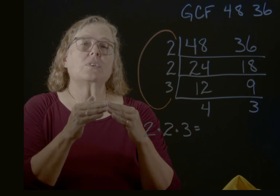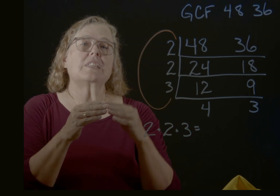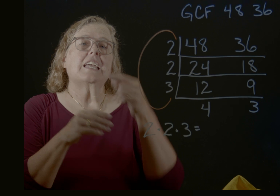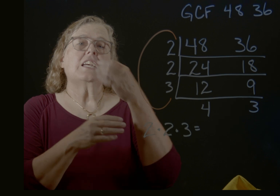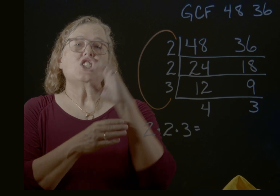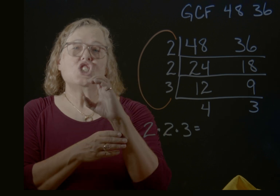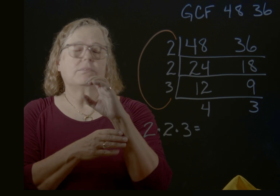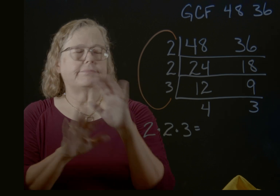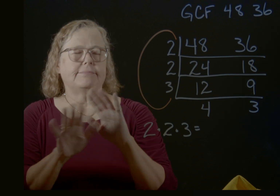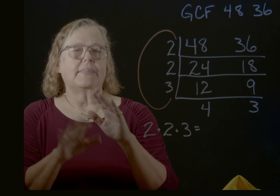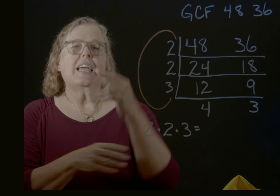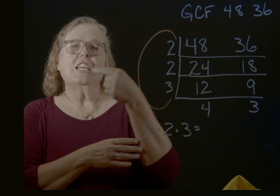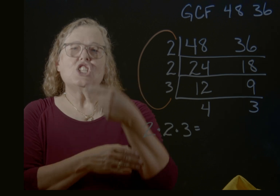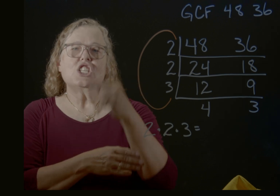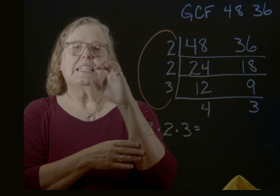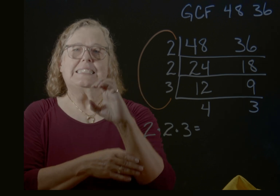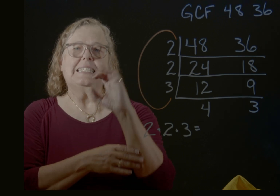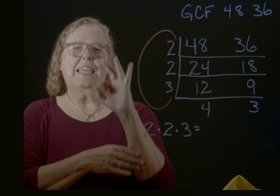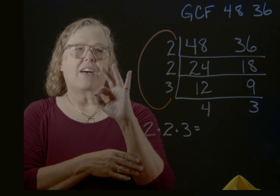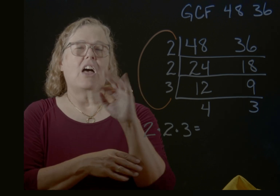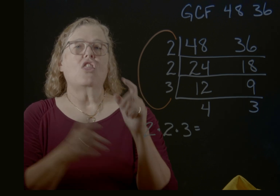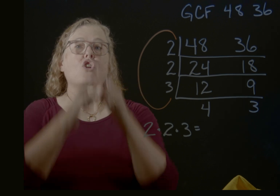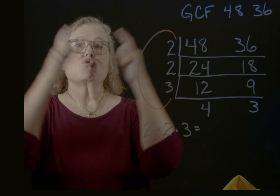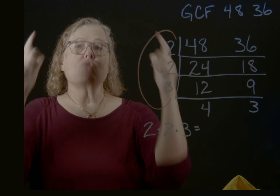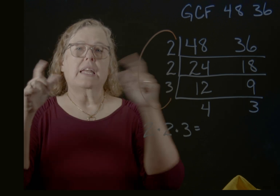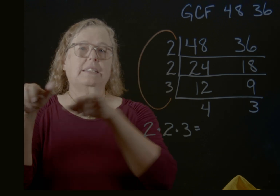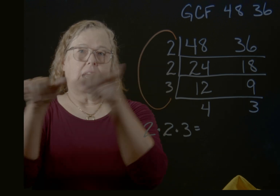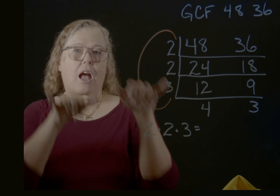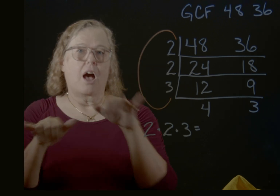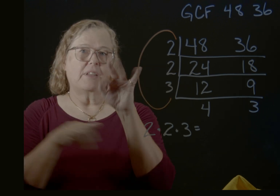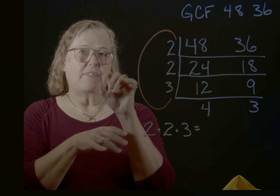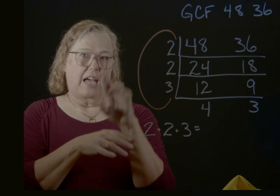They will equal the GCF, the greatest common factor.